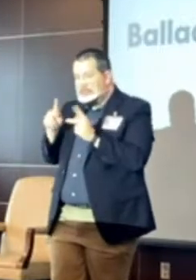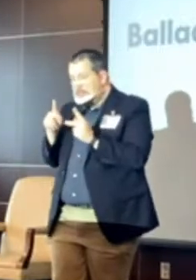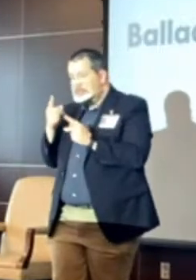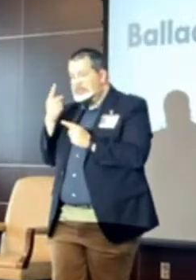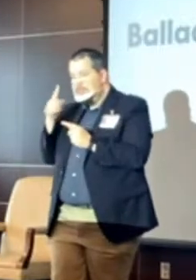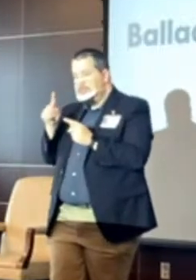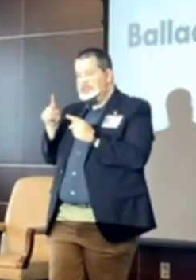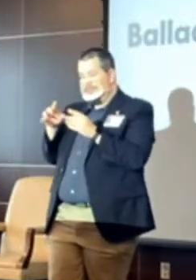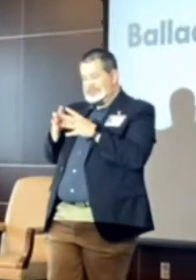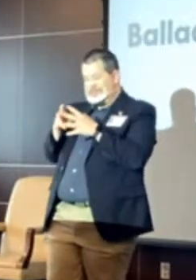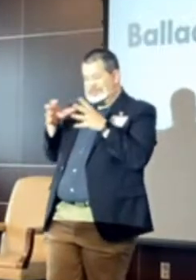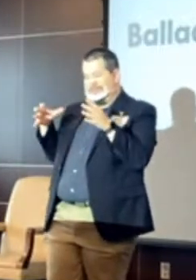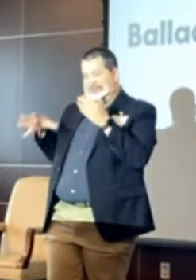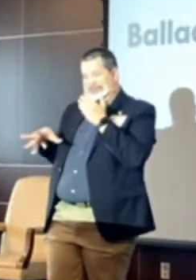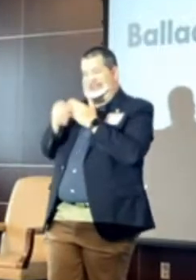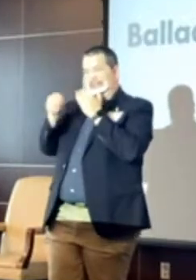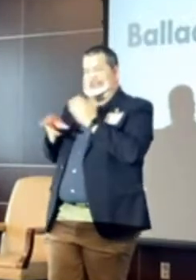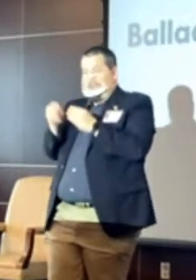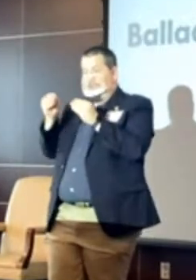to expand